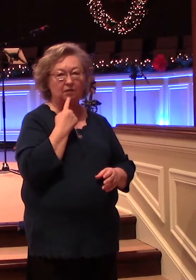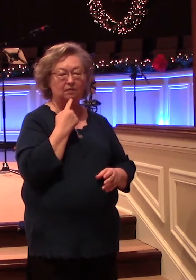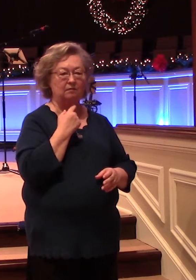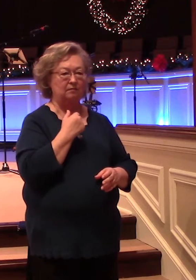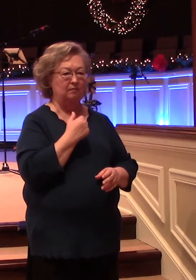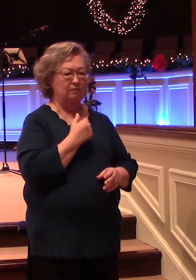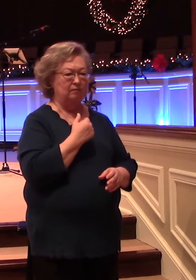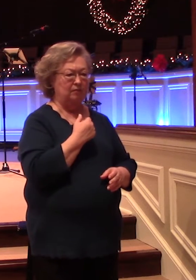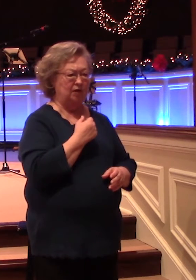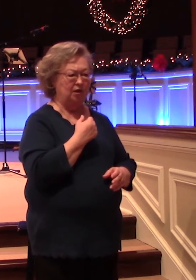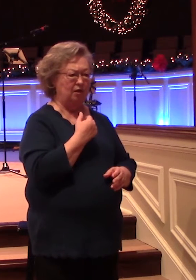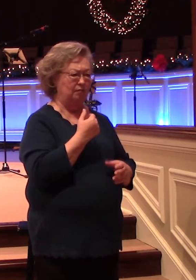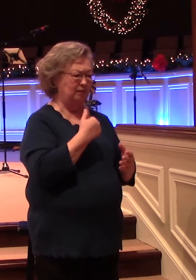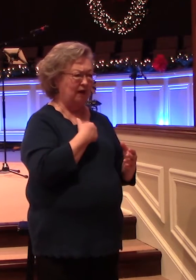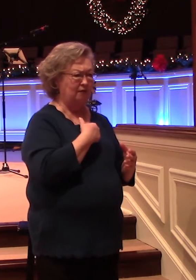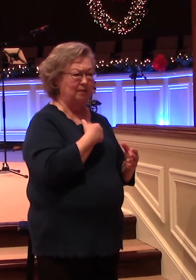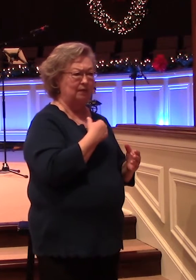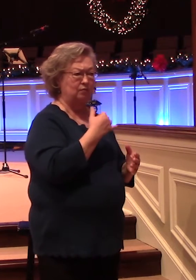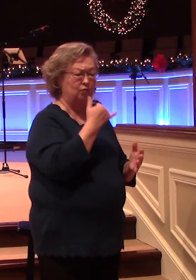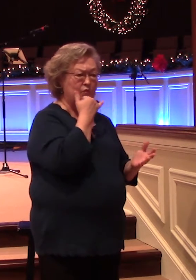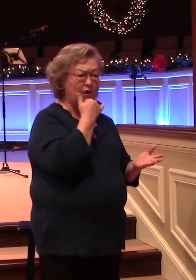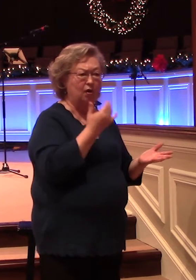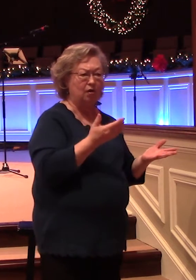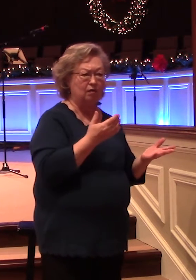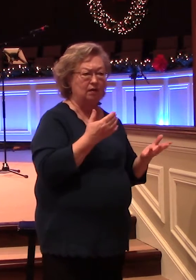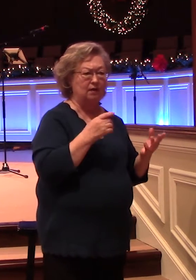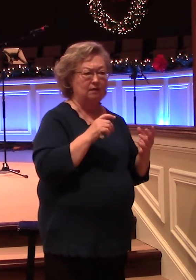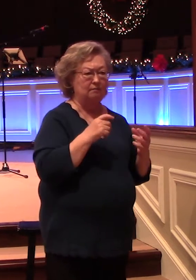the sidelines of the call to love radically,